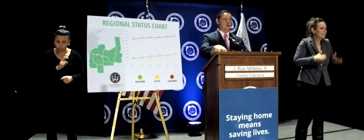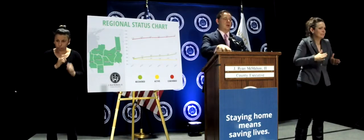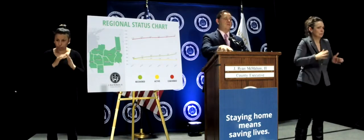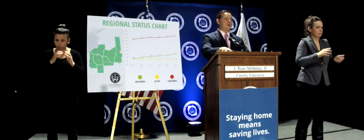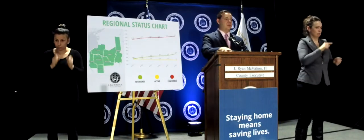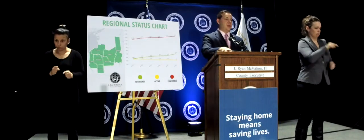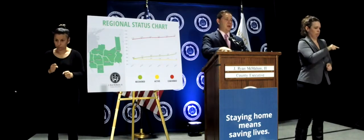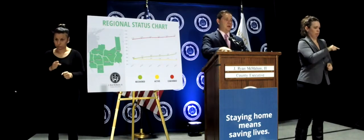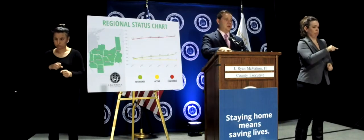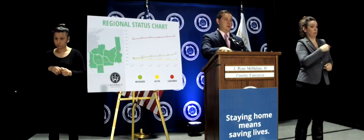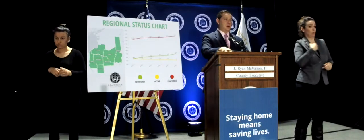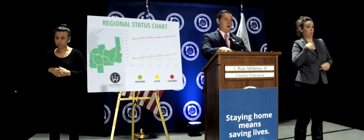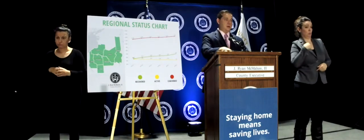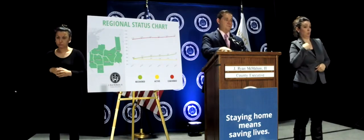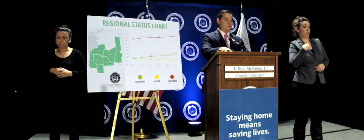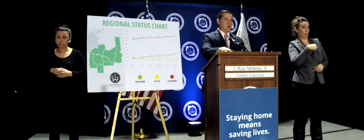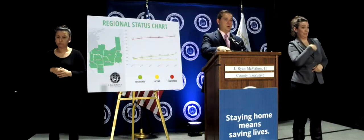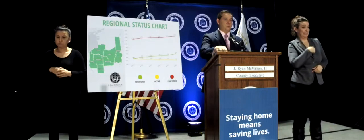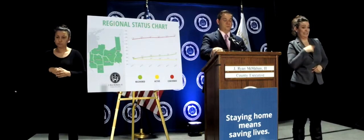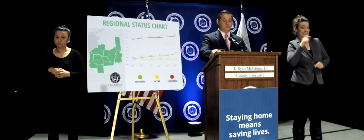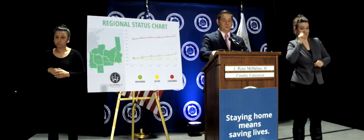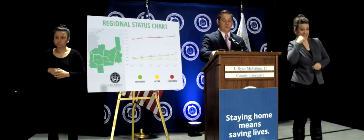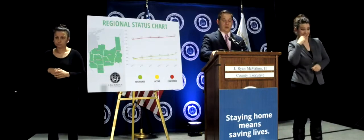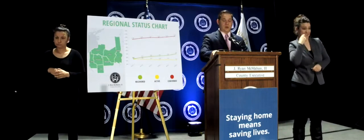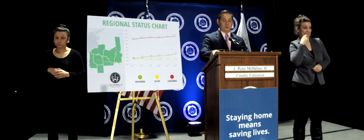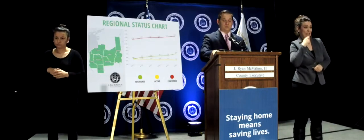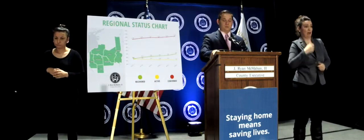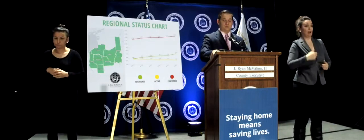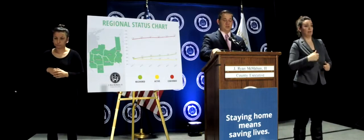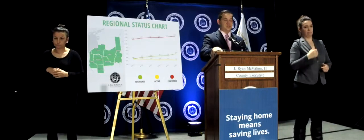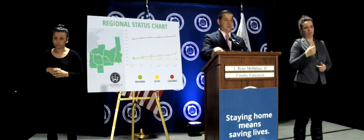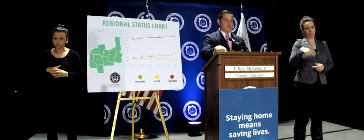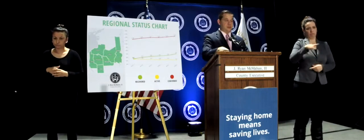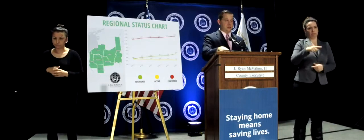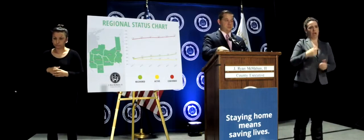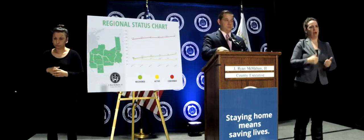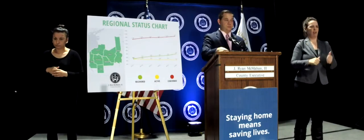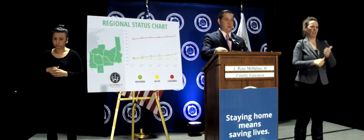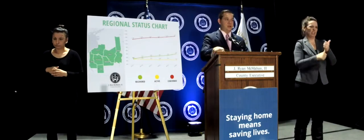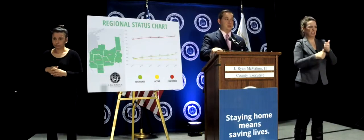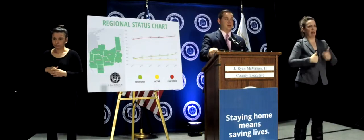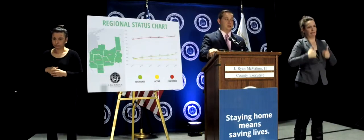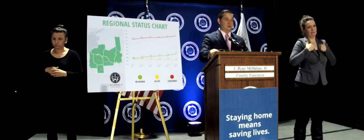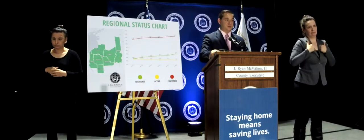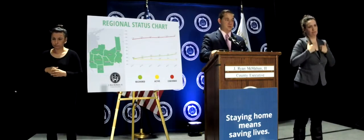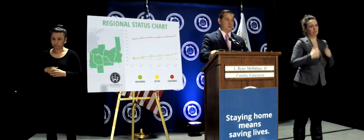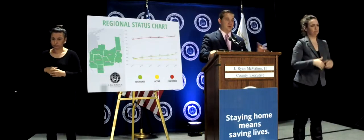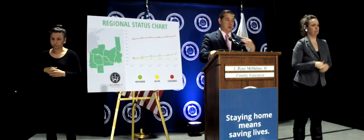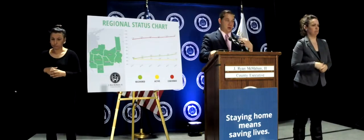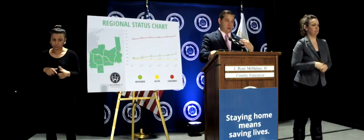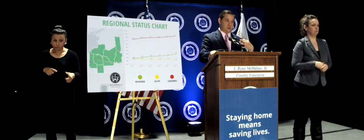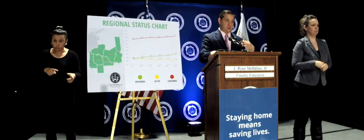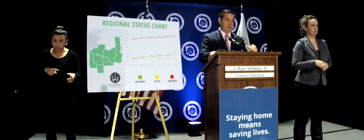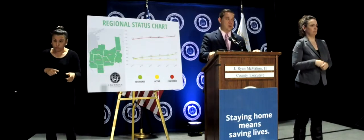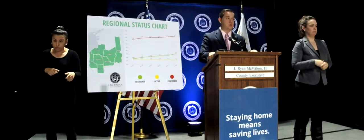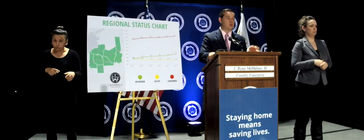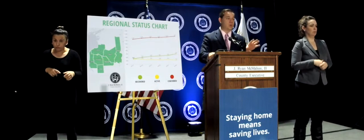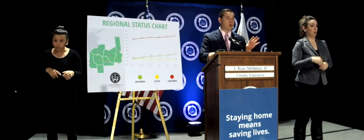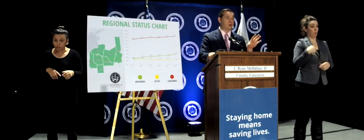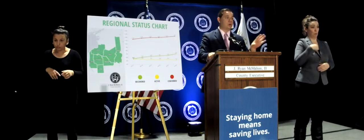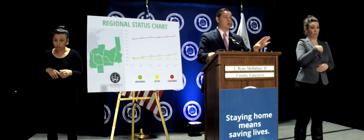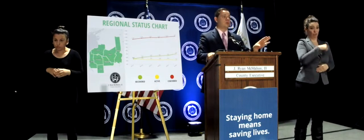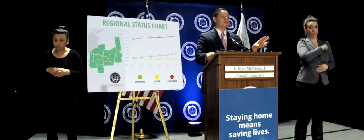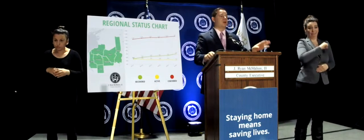homes. Affiliated or assisted living and independent living facilities fall under us.